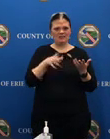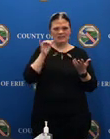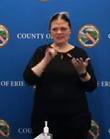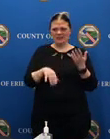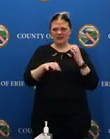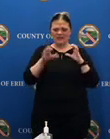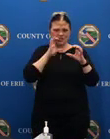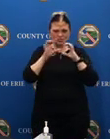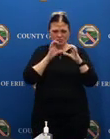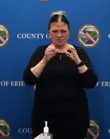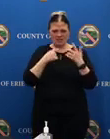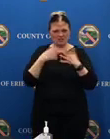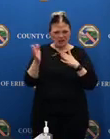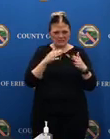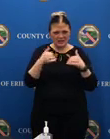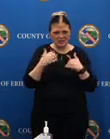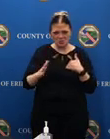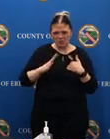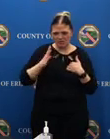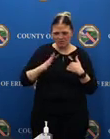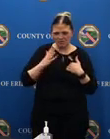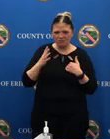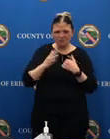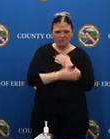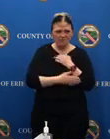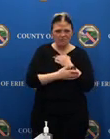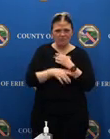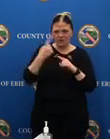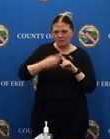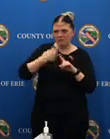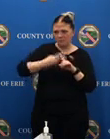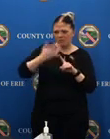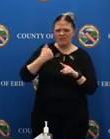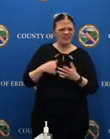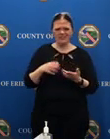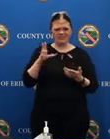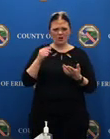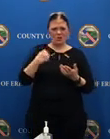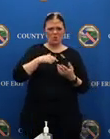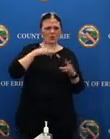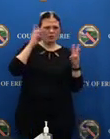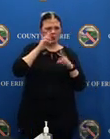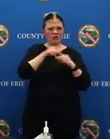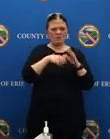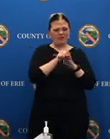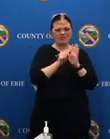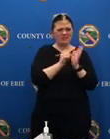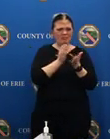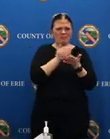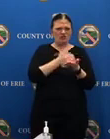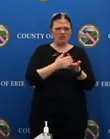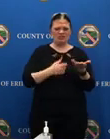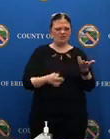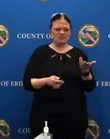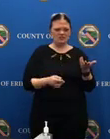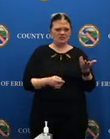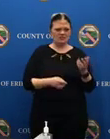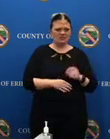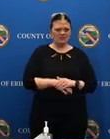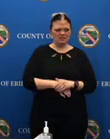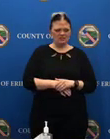was going to have with county officials I thought I was going to have 2 months ago or a month ago? No, we were all worried about the state budget. And